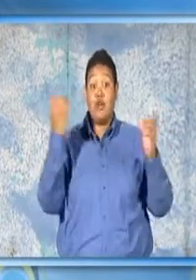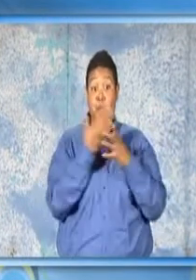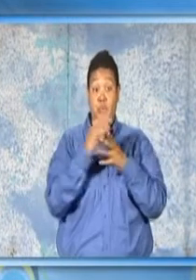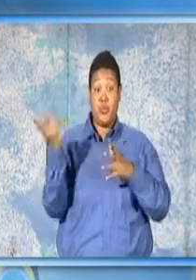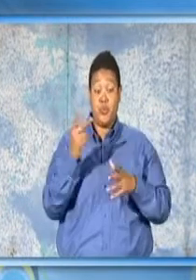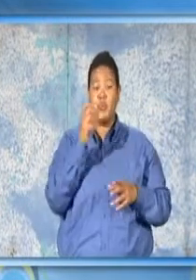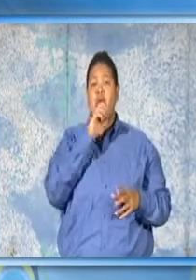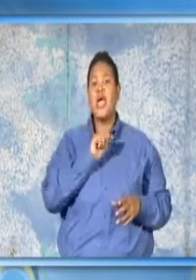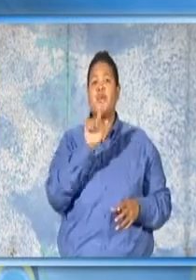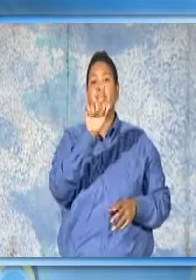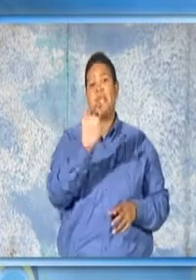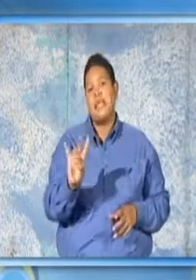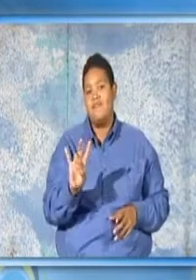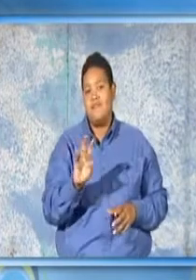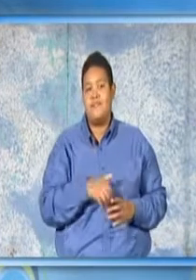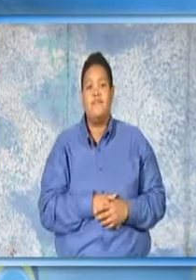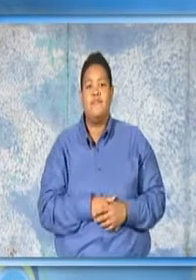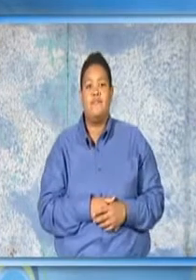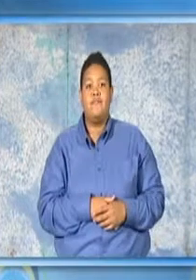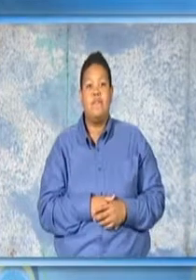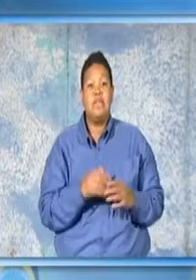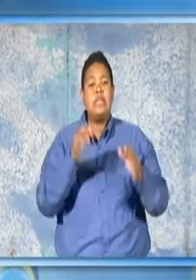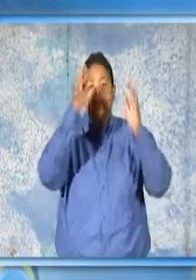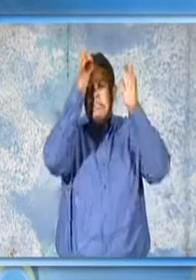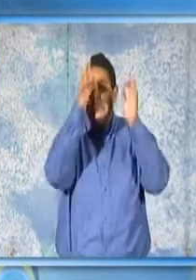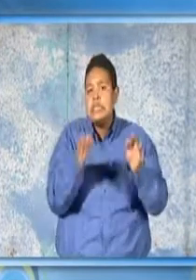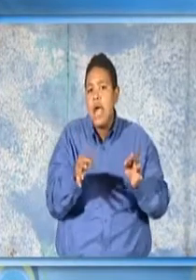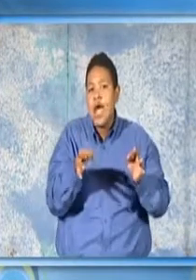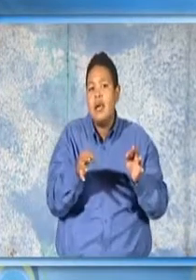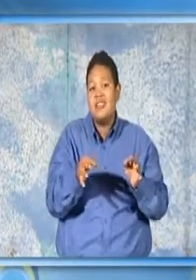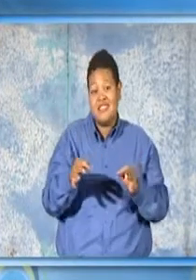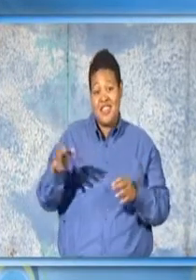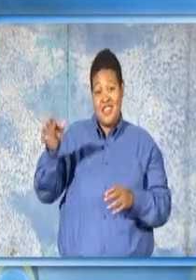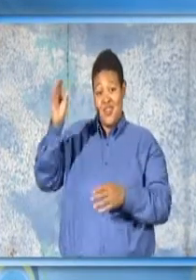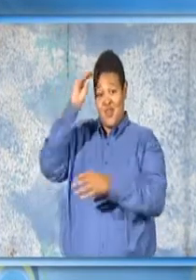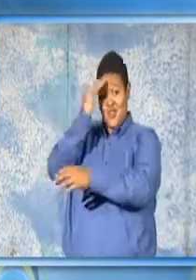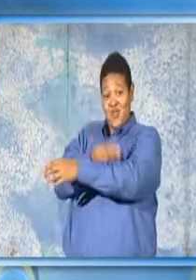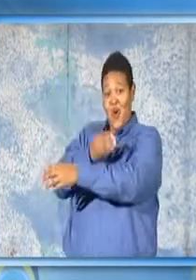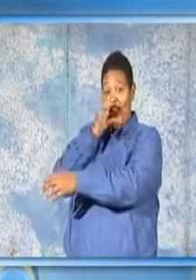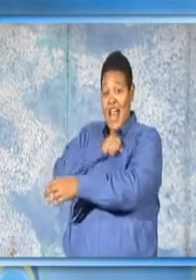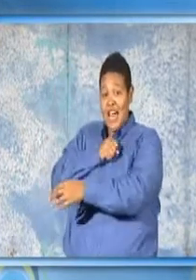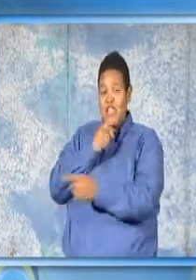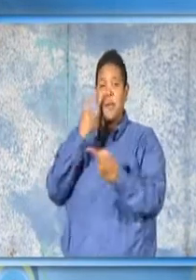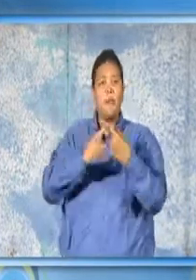is 27. Determine Richard and Raymond's ages.